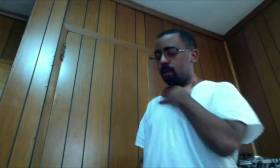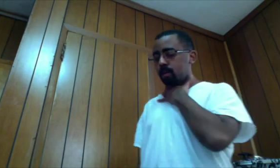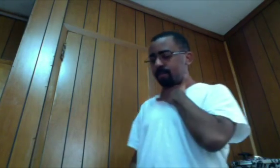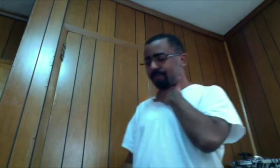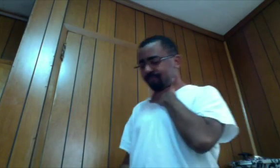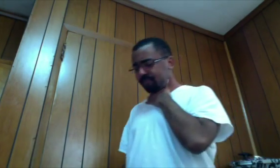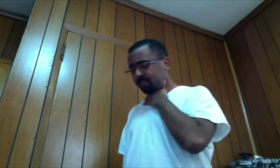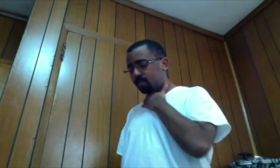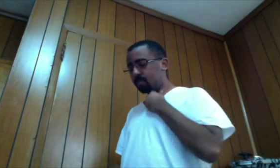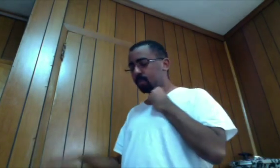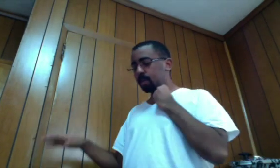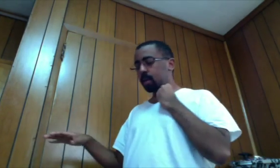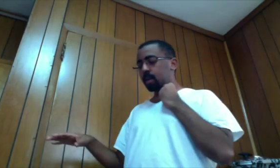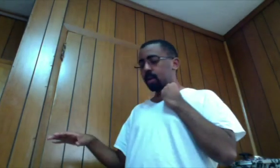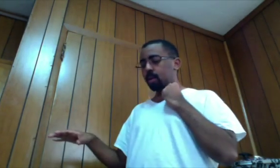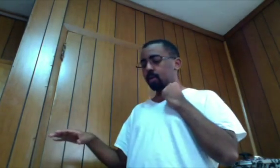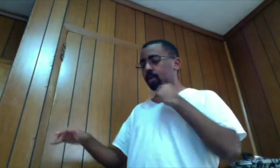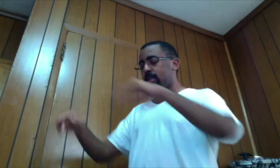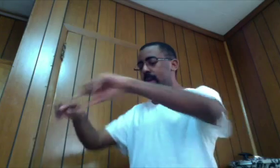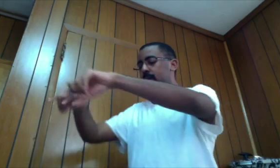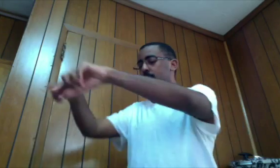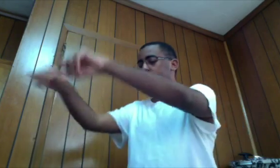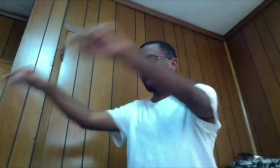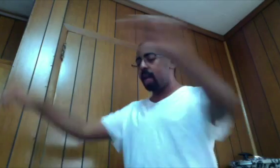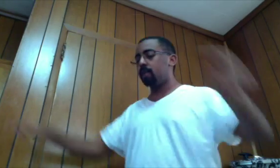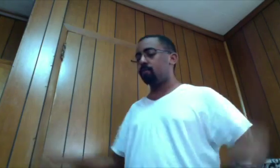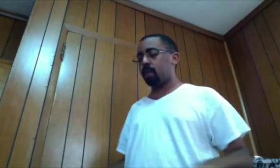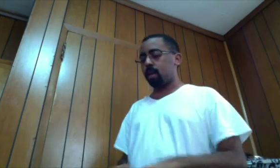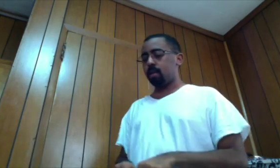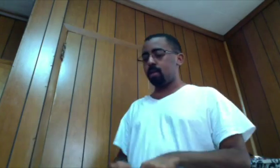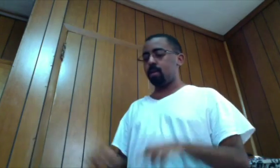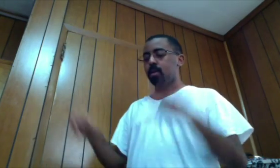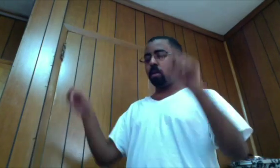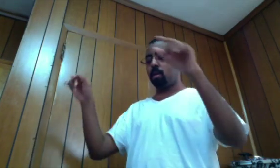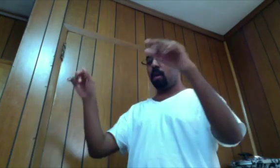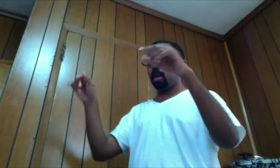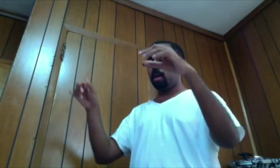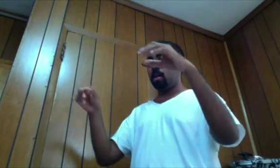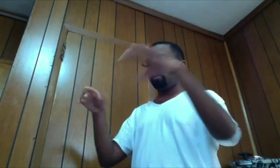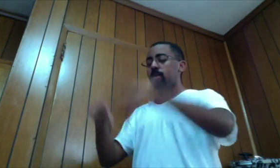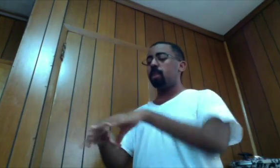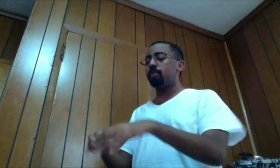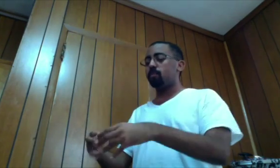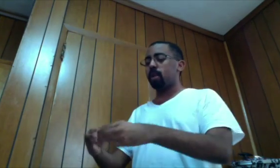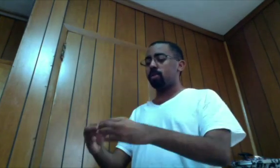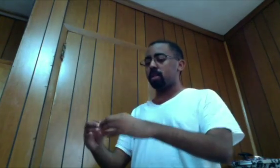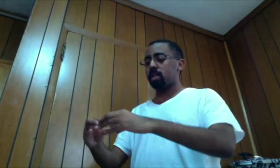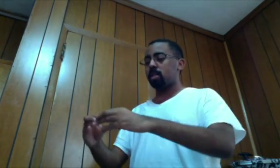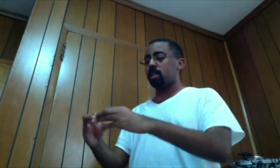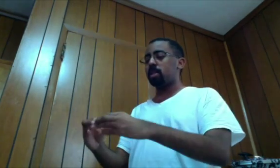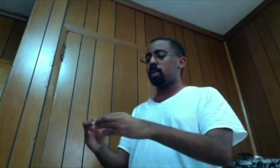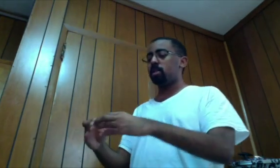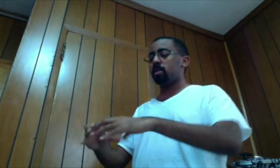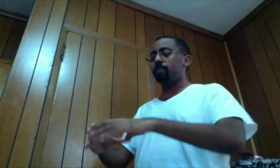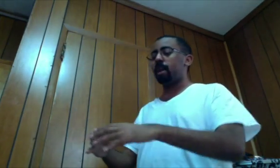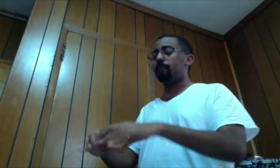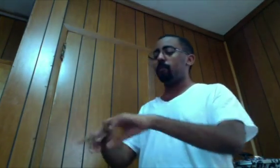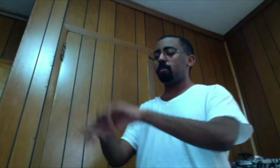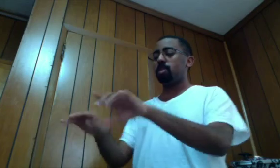So, there's like a giant ring, and in the middle of the ring there's a platform that's